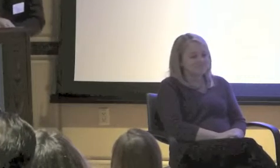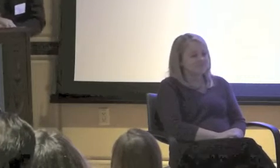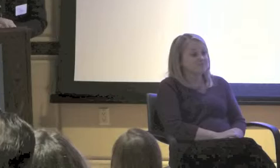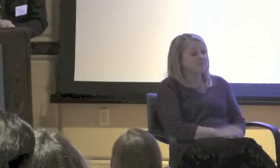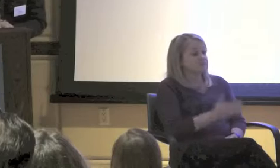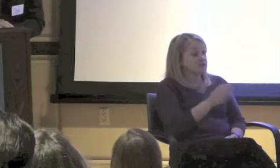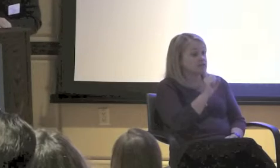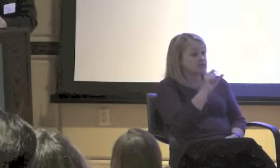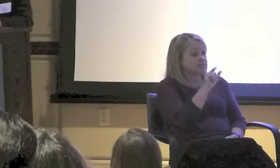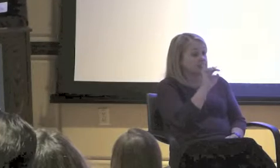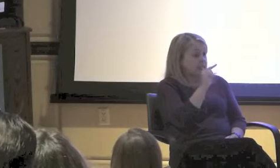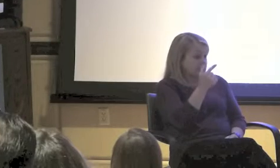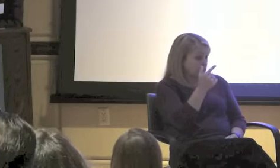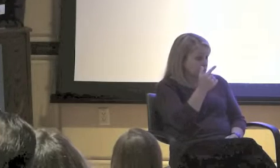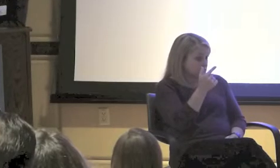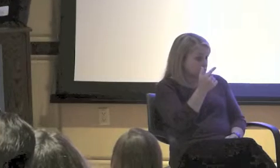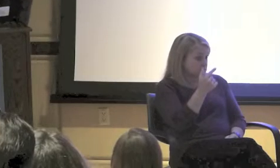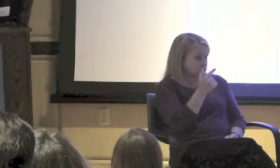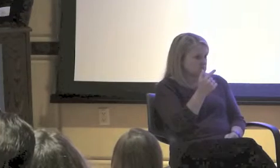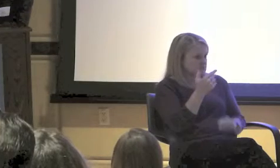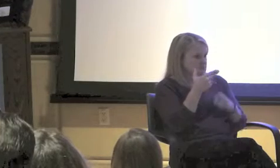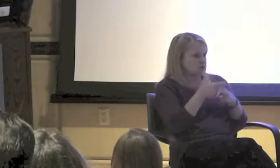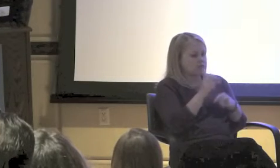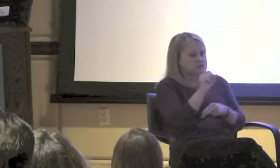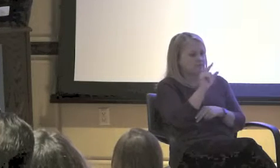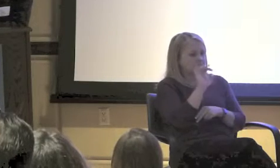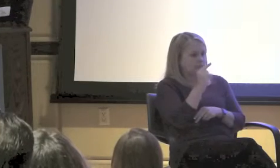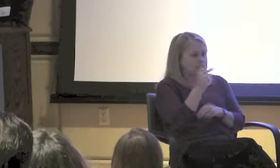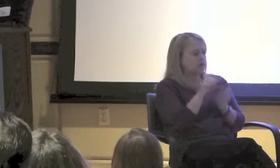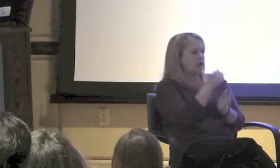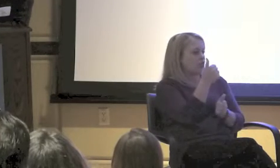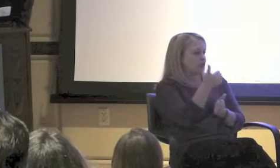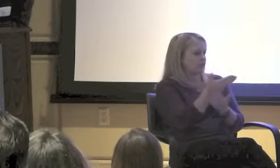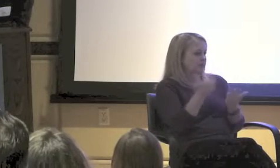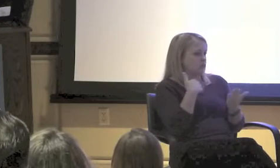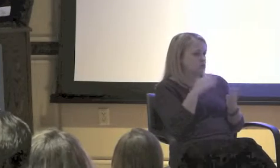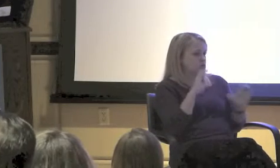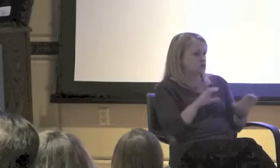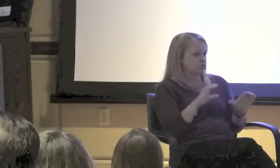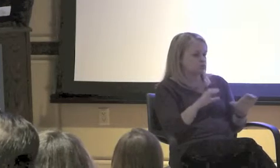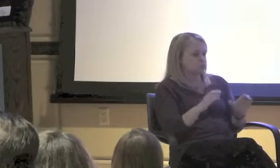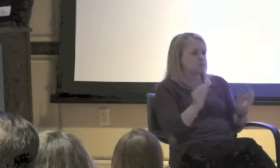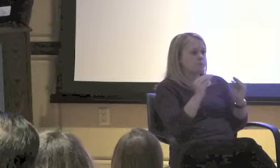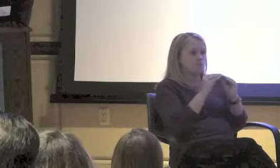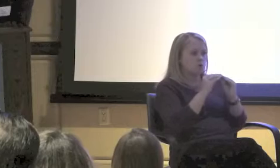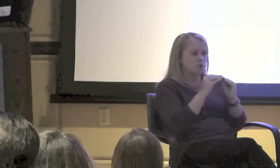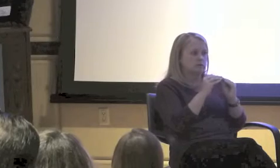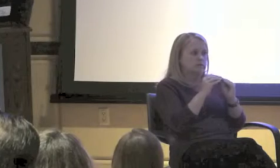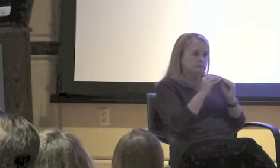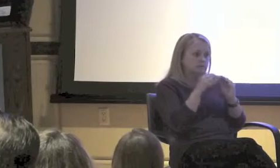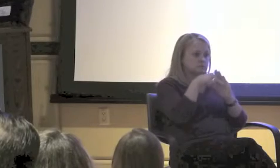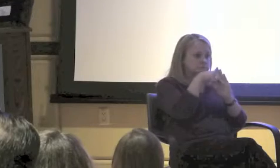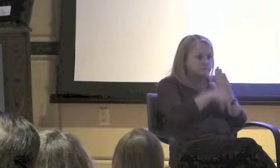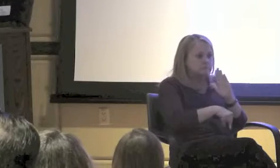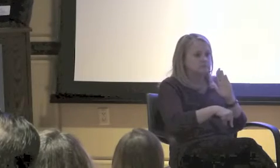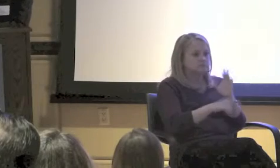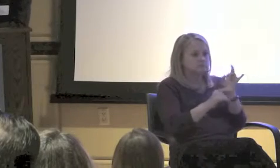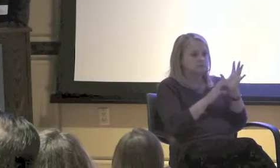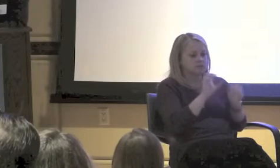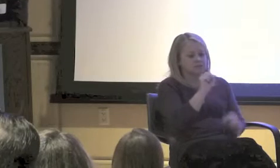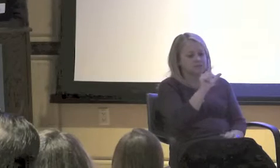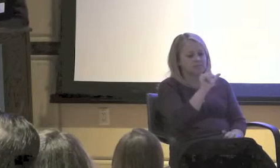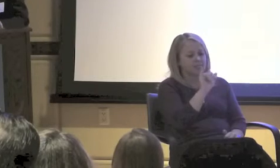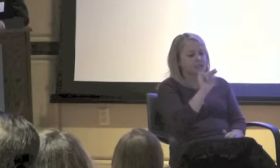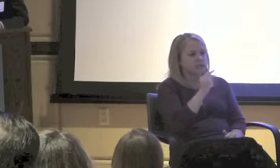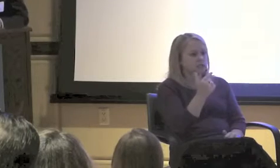A sling or a bladder neck sling is another procedure that we do. This is a little more invasive. We use some